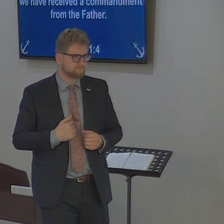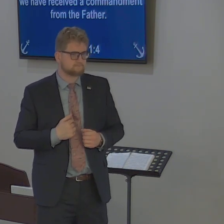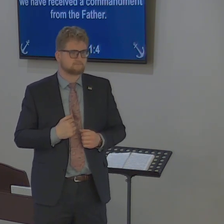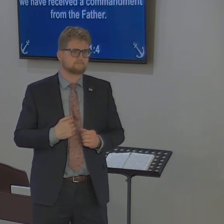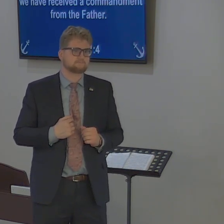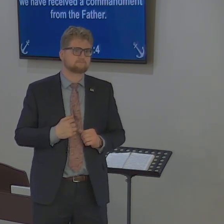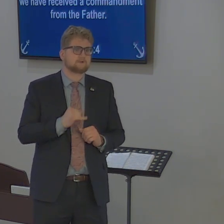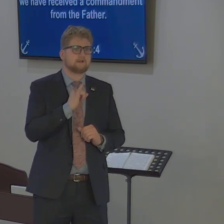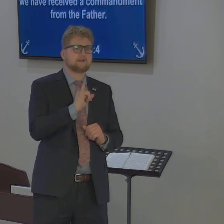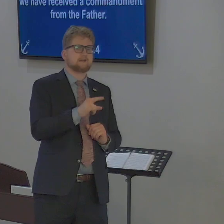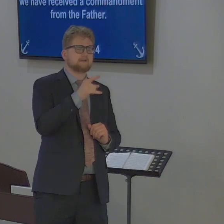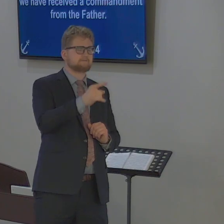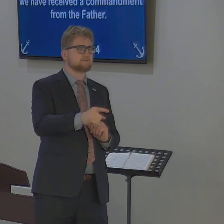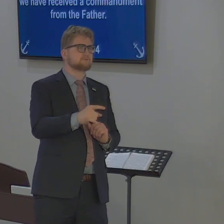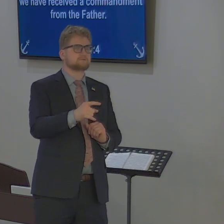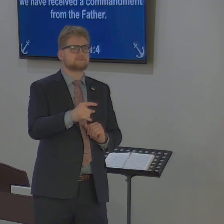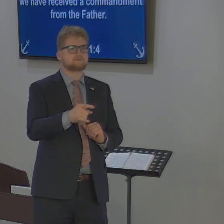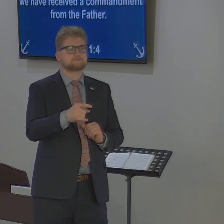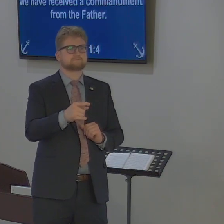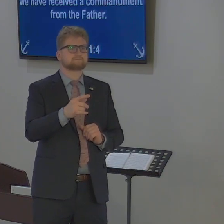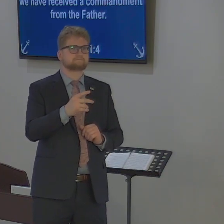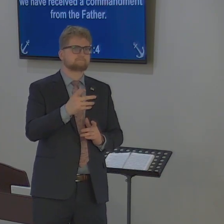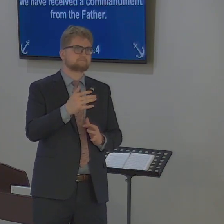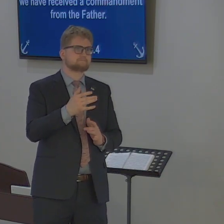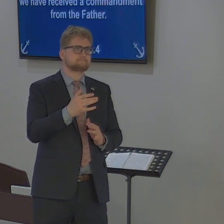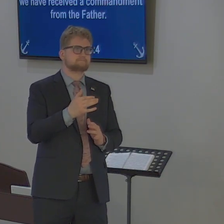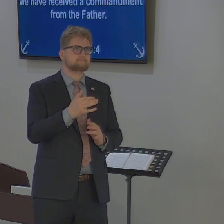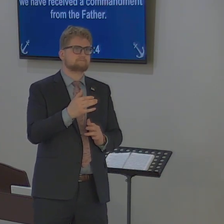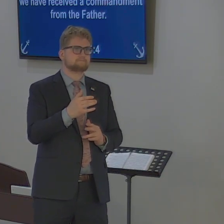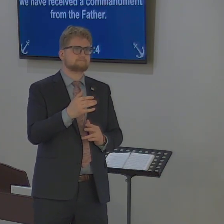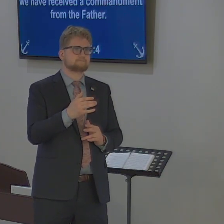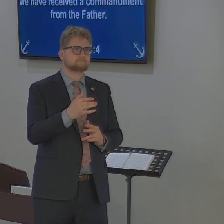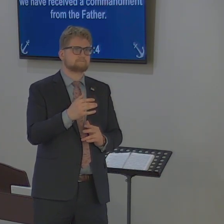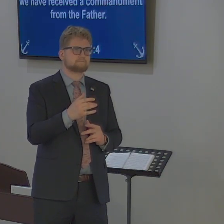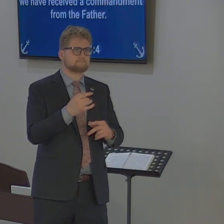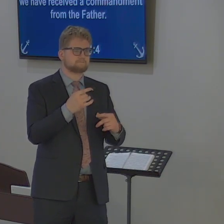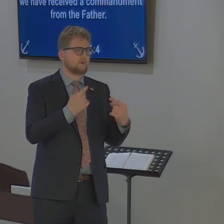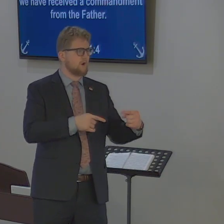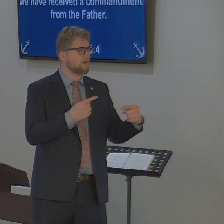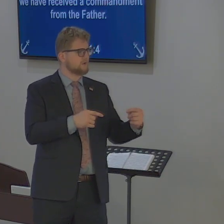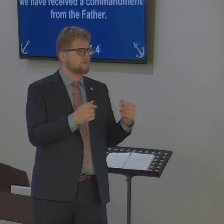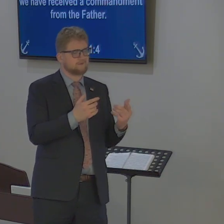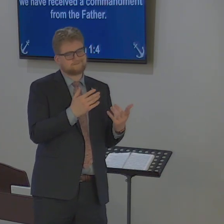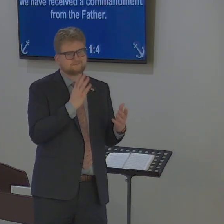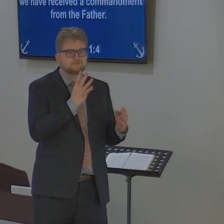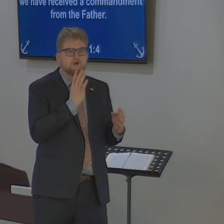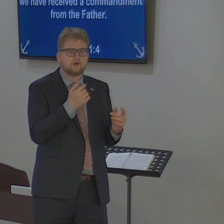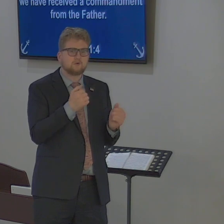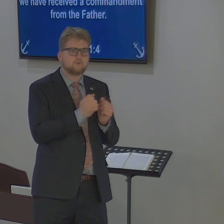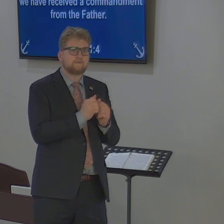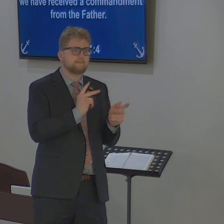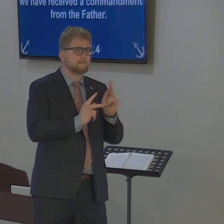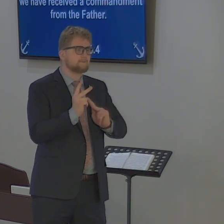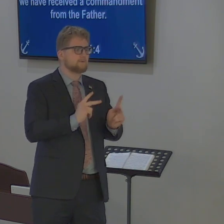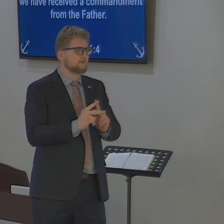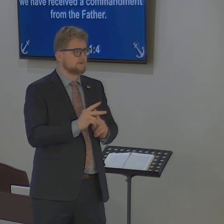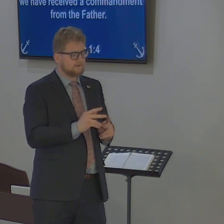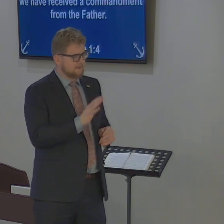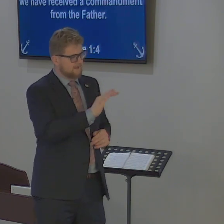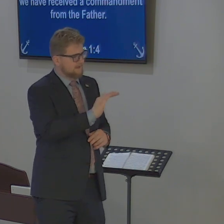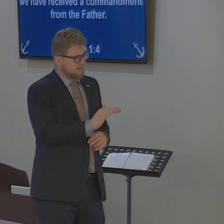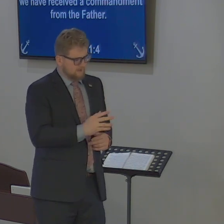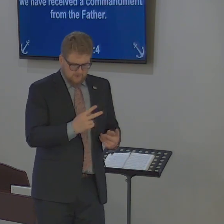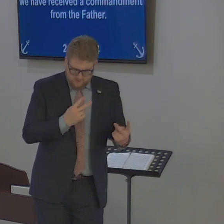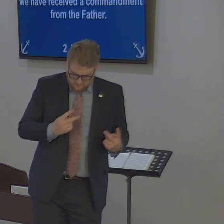If you deal with people long enough, you'll take them to Scripture and two things will happen. They'll change or they'll flee. They don't